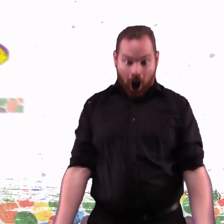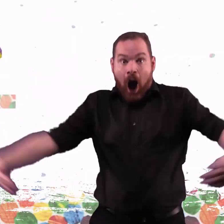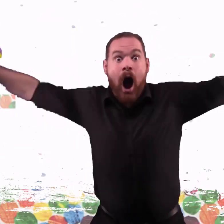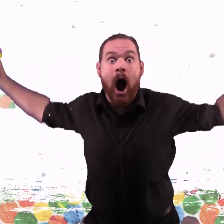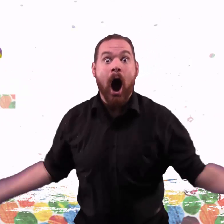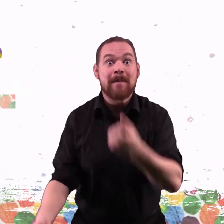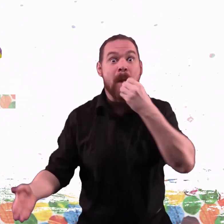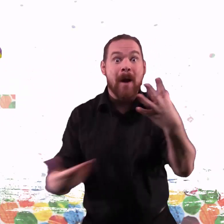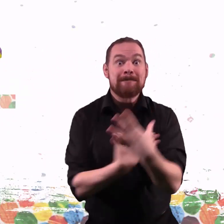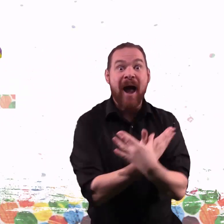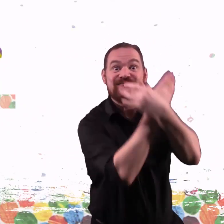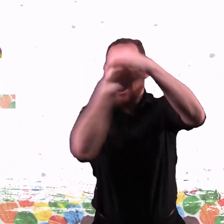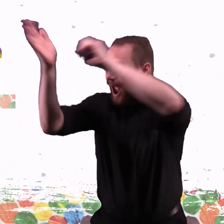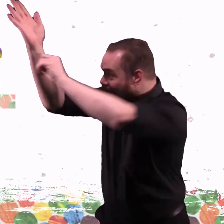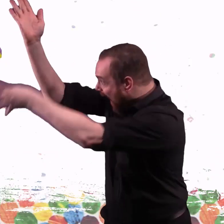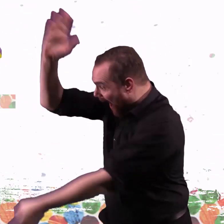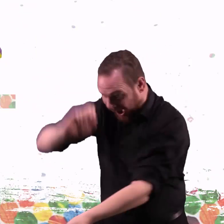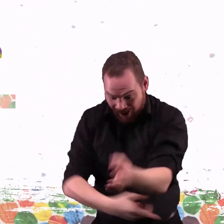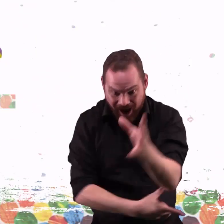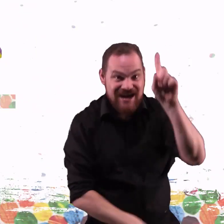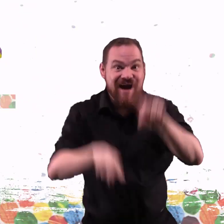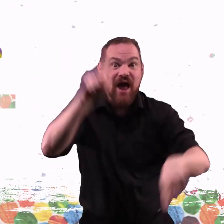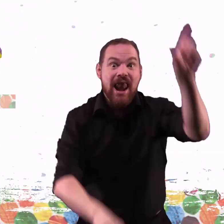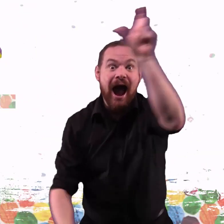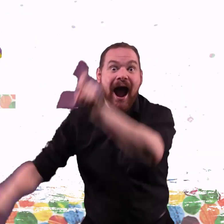and whoosh! He was a beautiful butterfly.